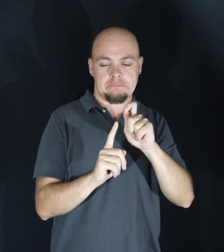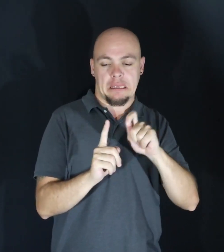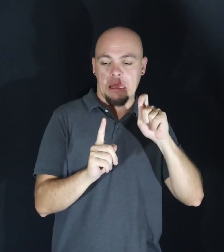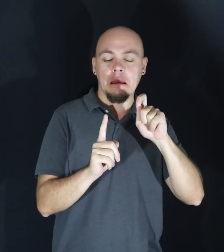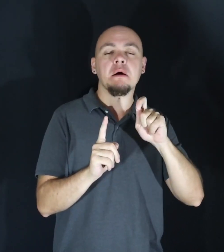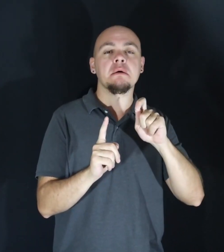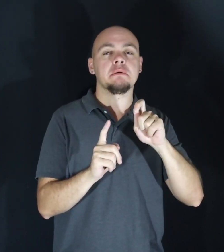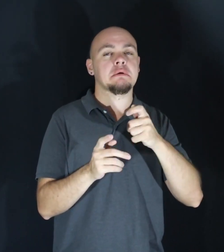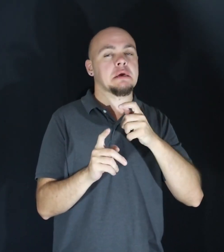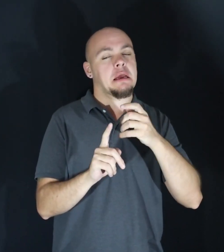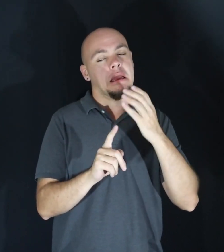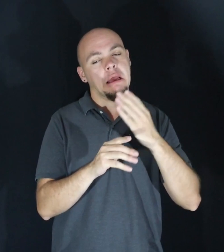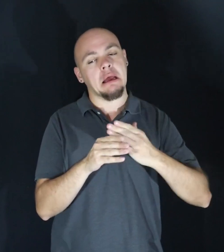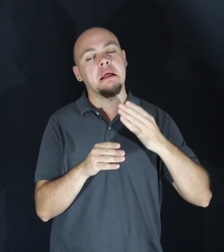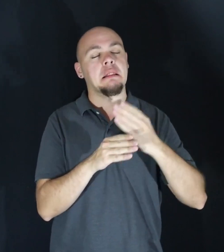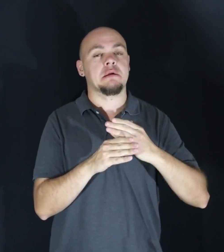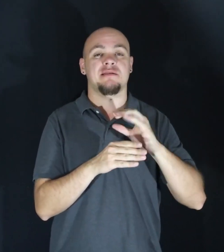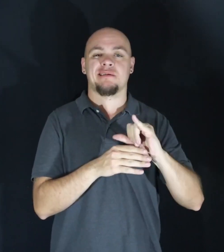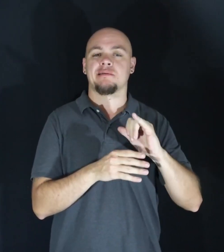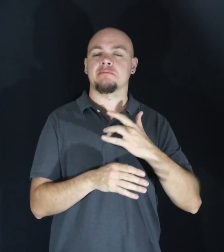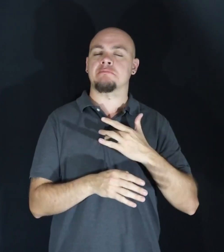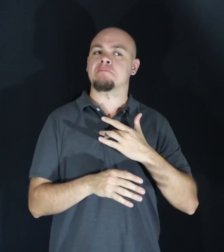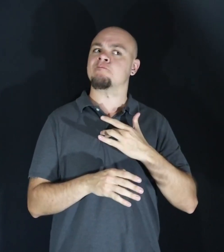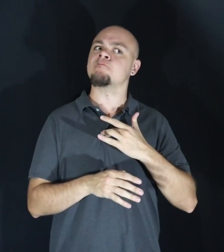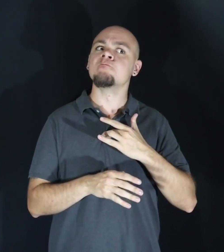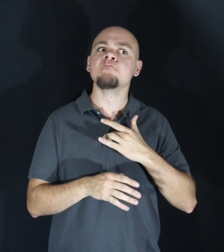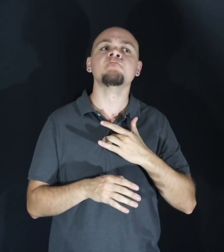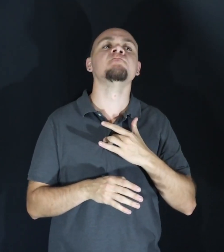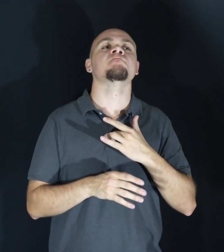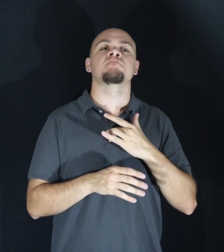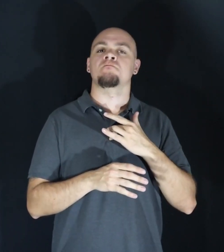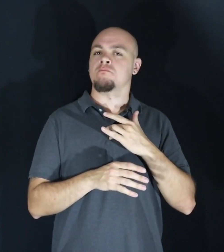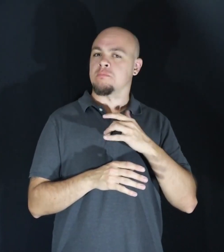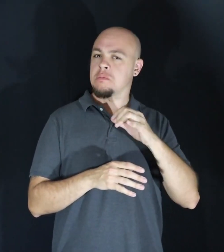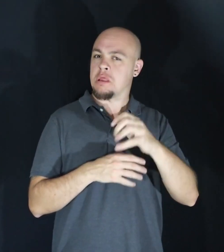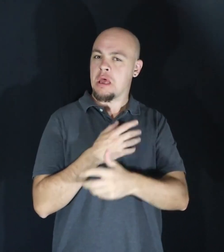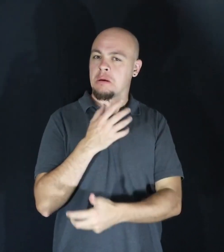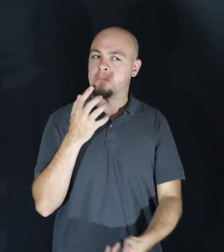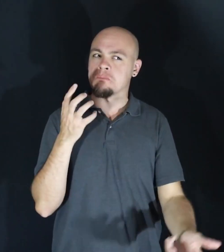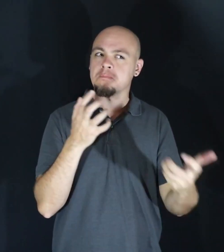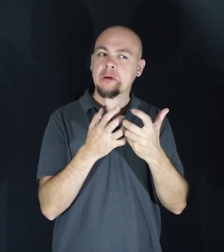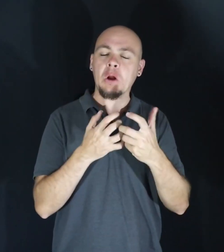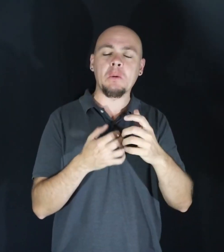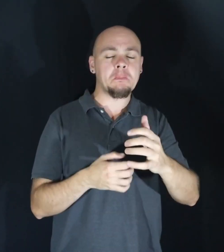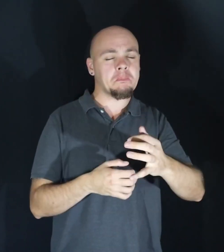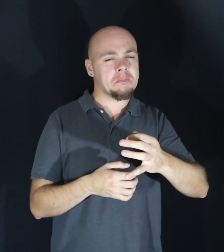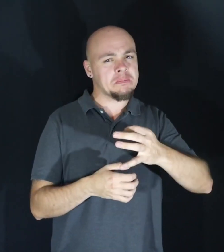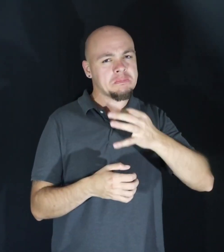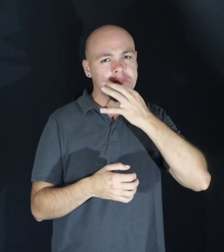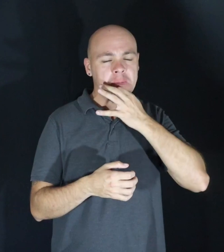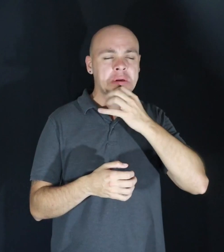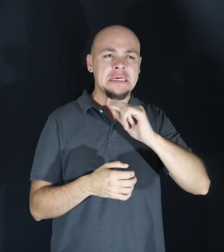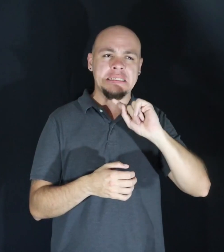otherwise engaged about that thing, you will emit the frequency for which your intensity is attuned.